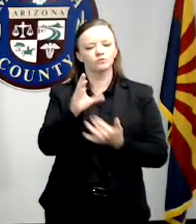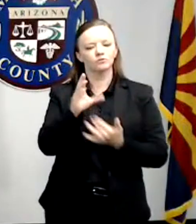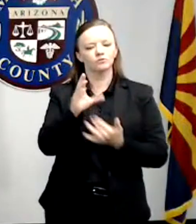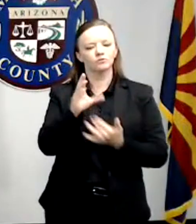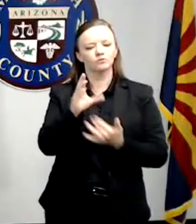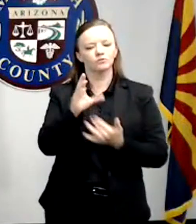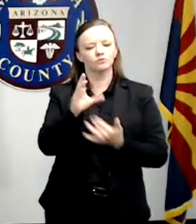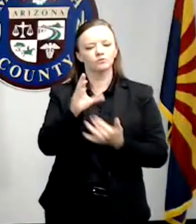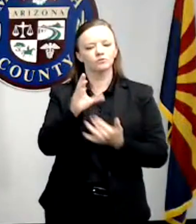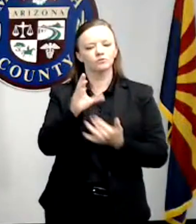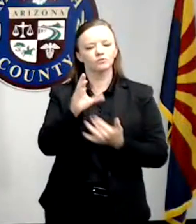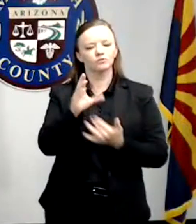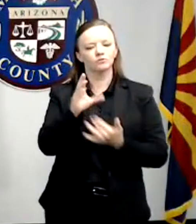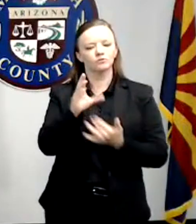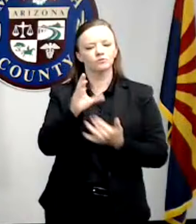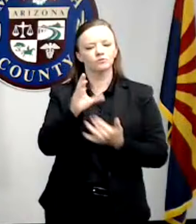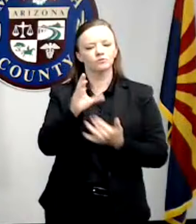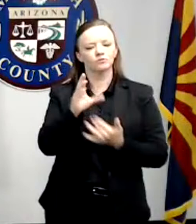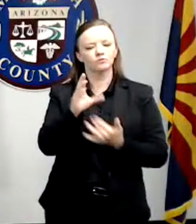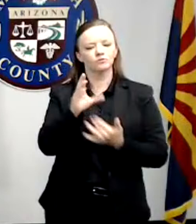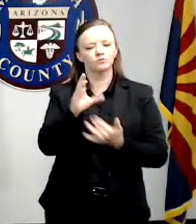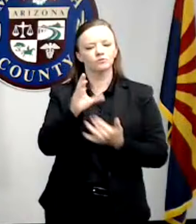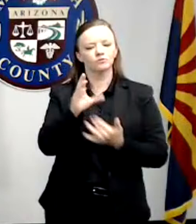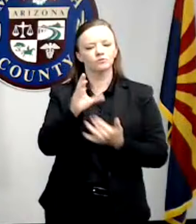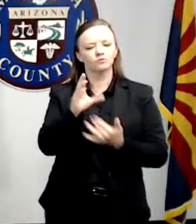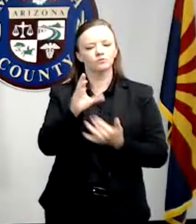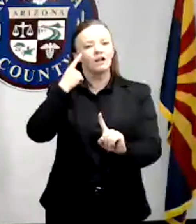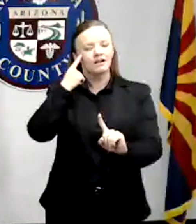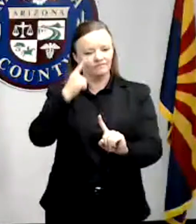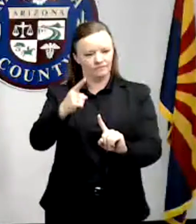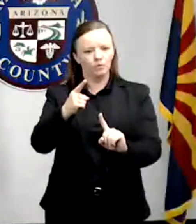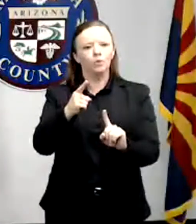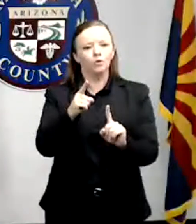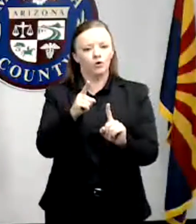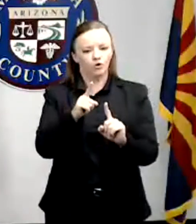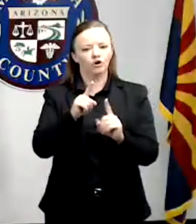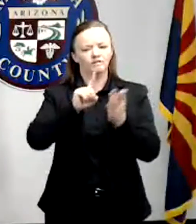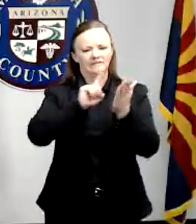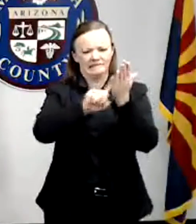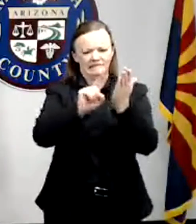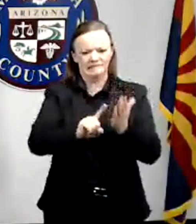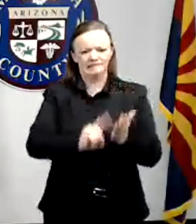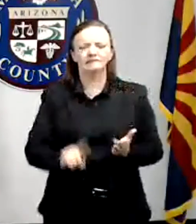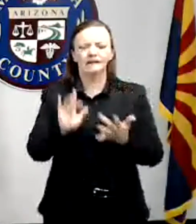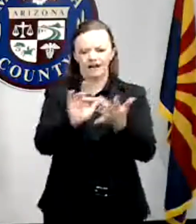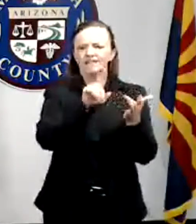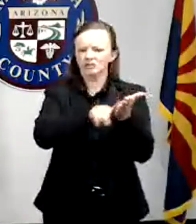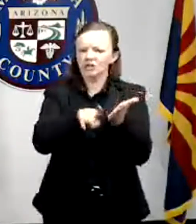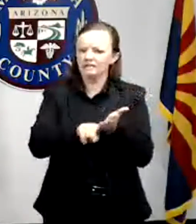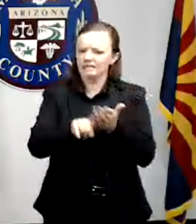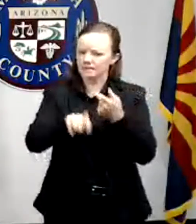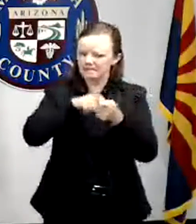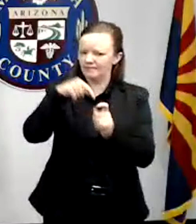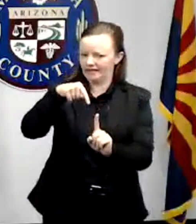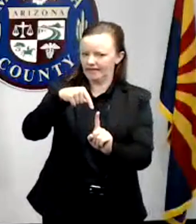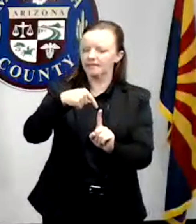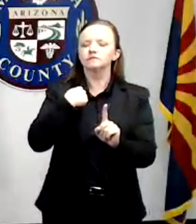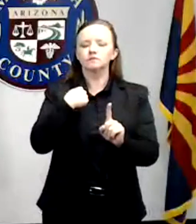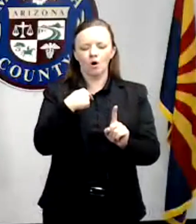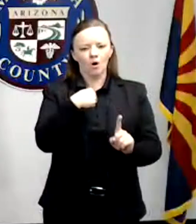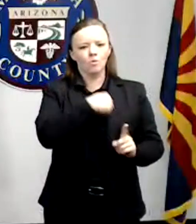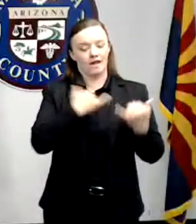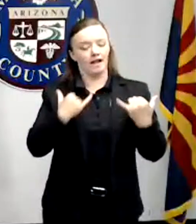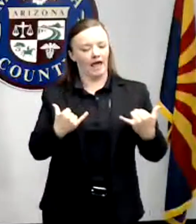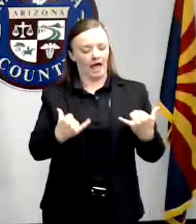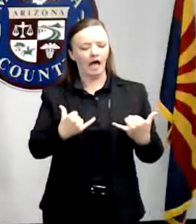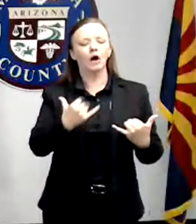the CARES Act to facilitate this maximal contact tracing. So we are in a much